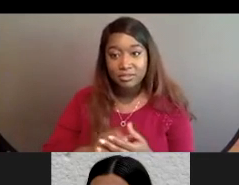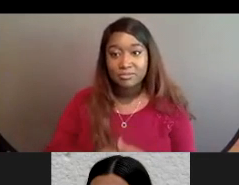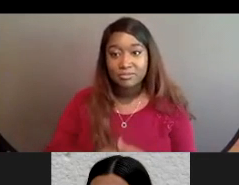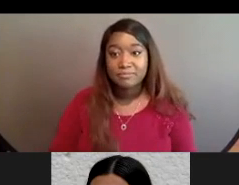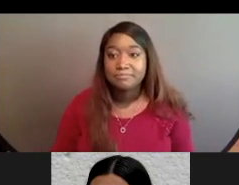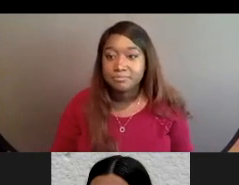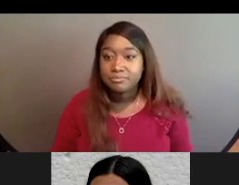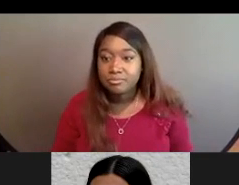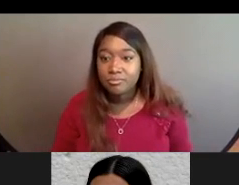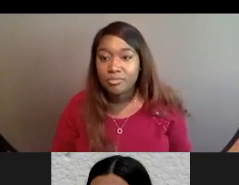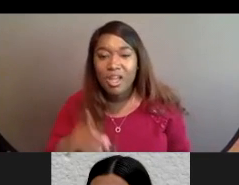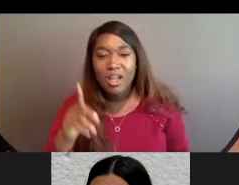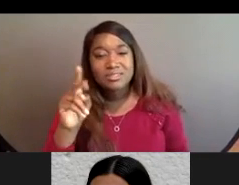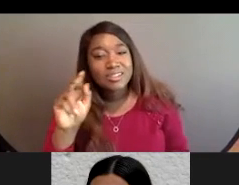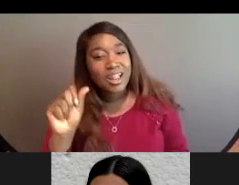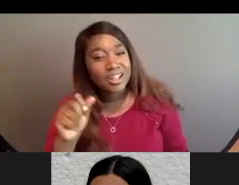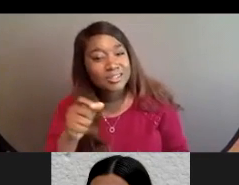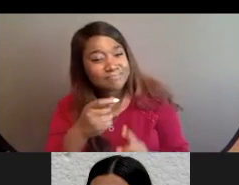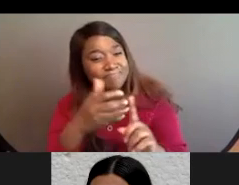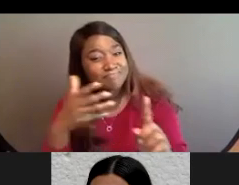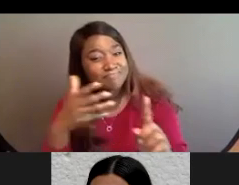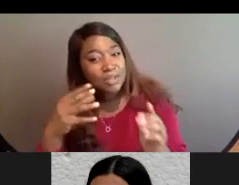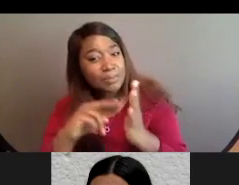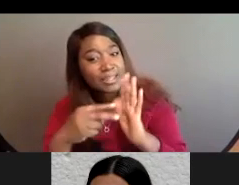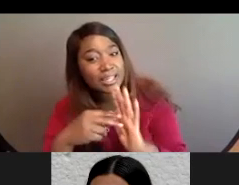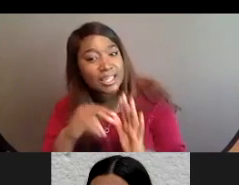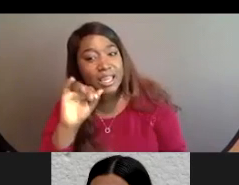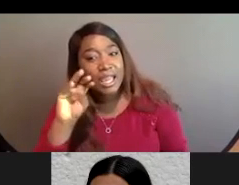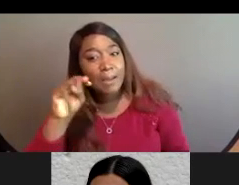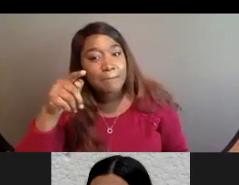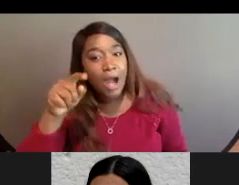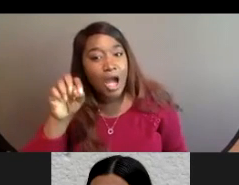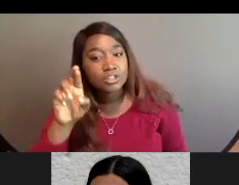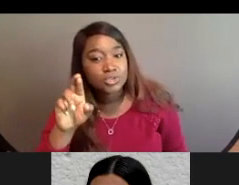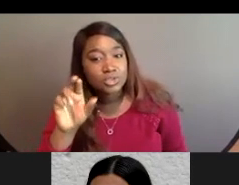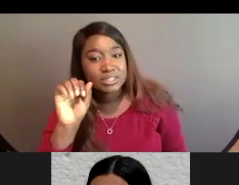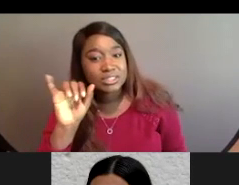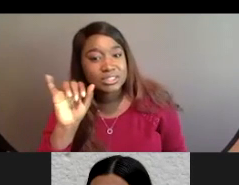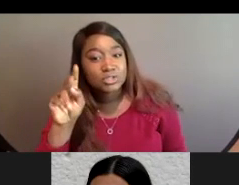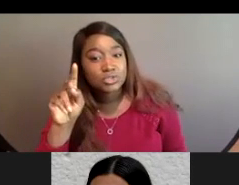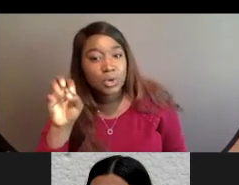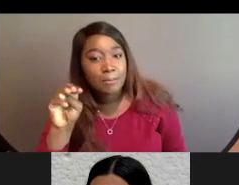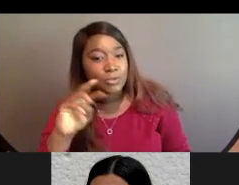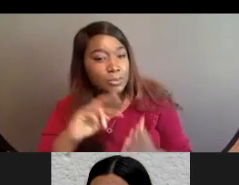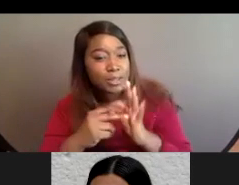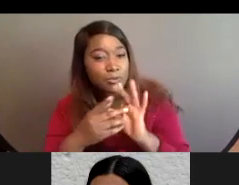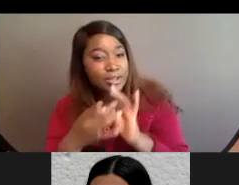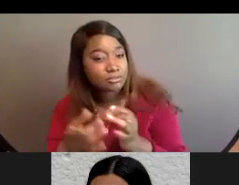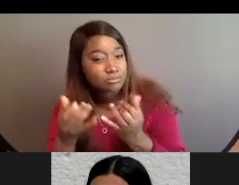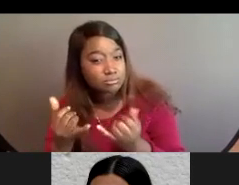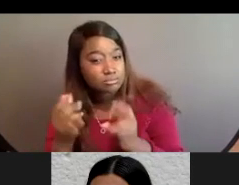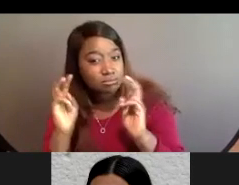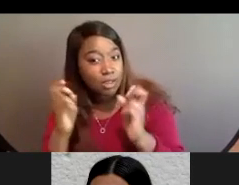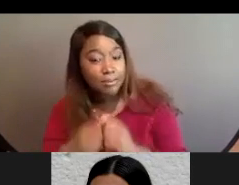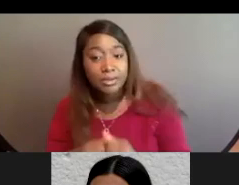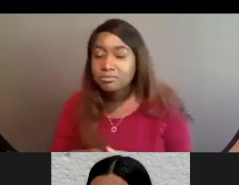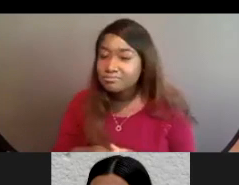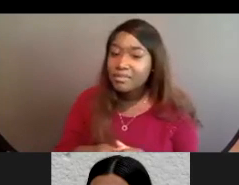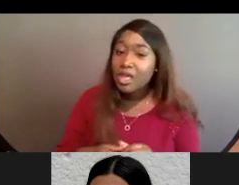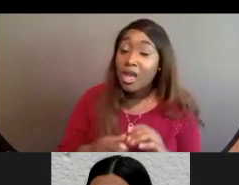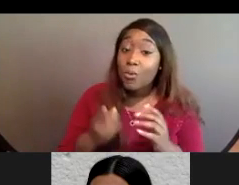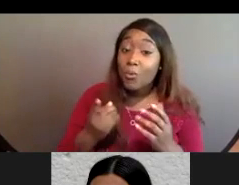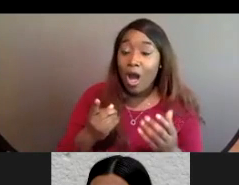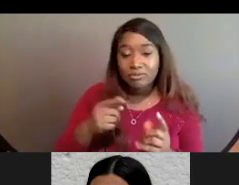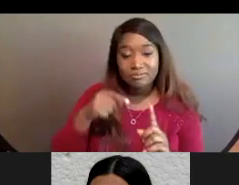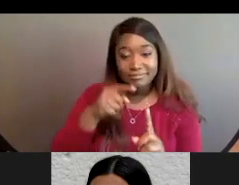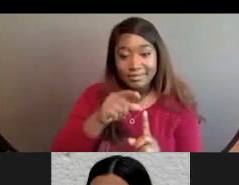what you mean by imposter syndrome in this particular. Sure. I guess in this case, it's especially since it wasn't passed down to